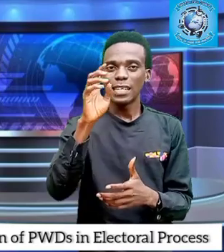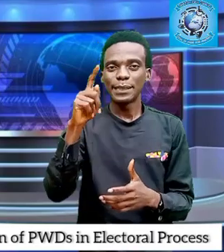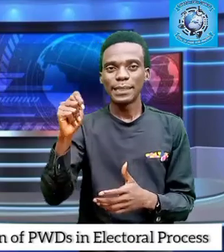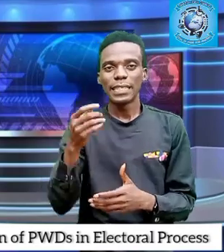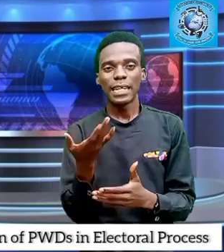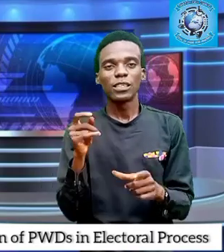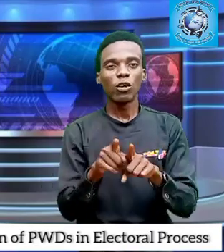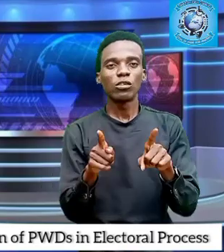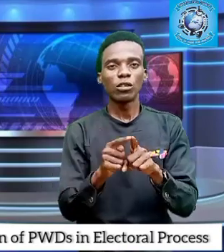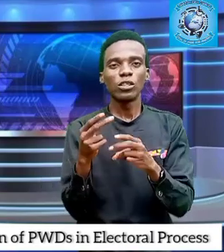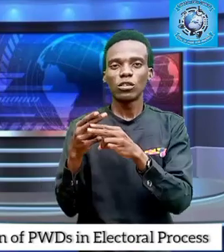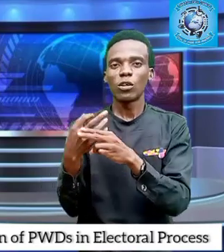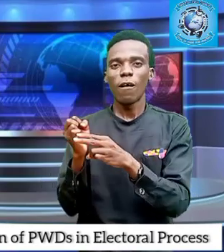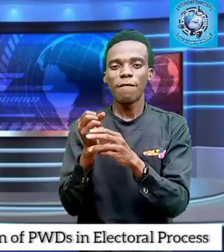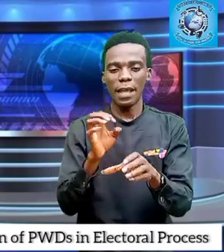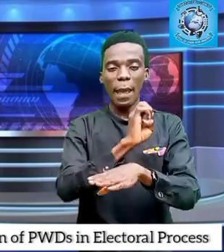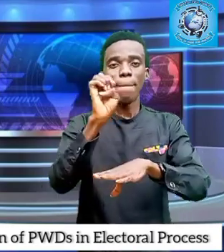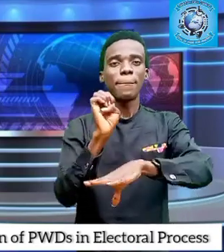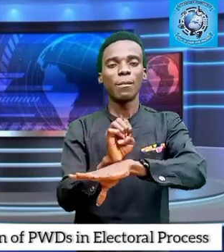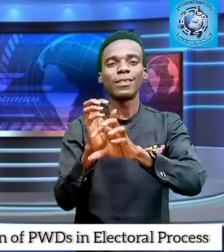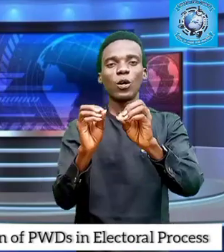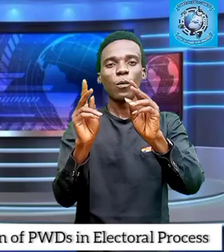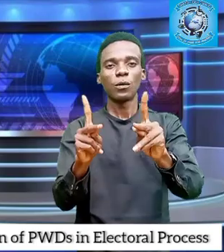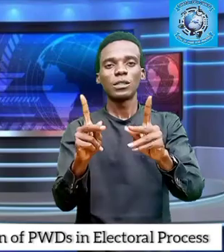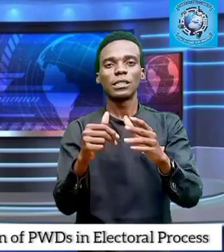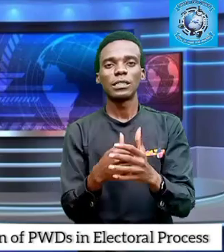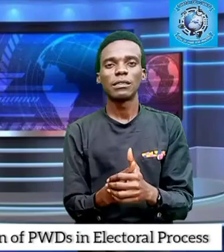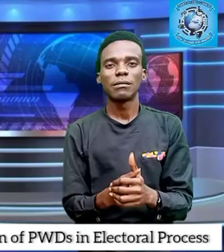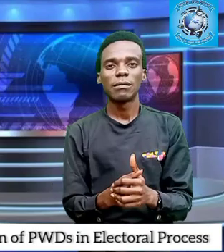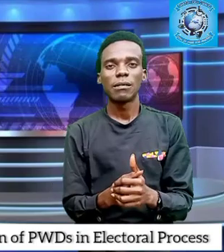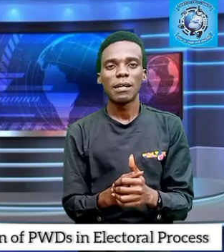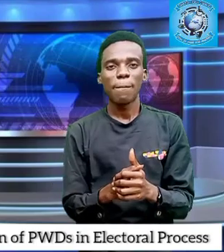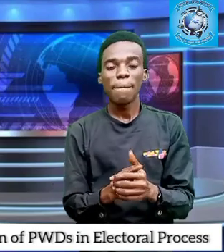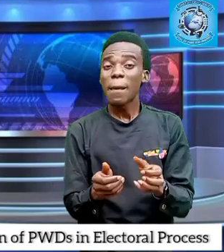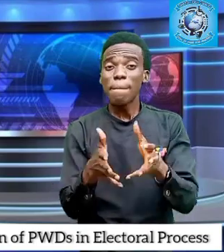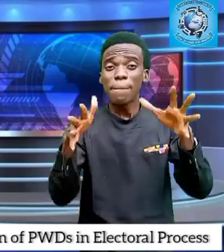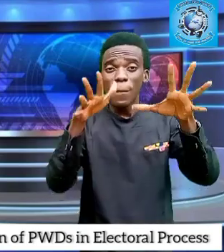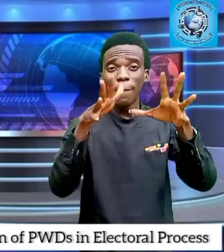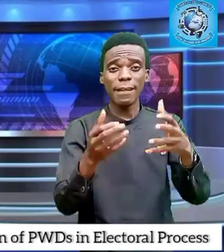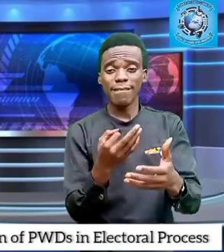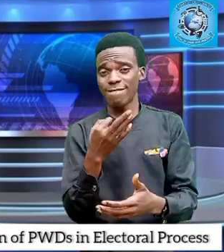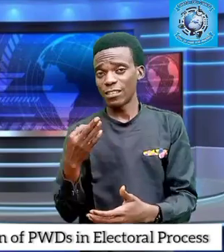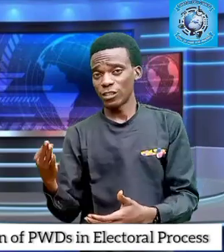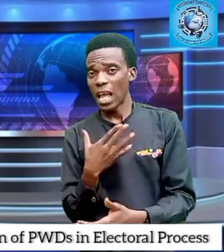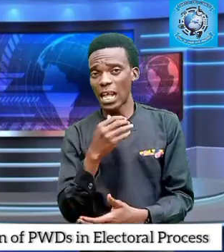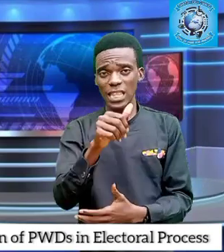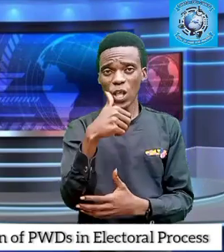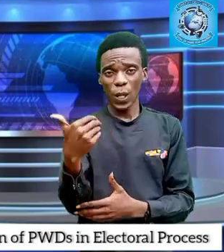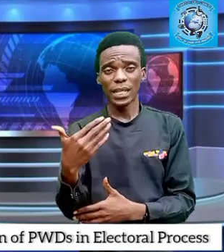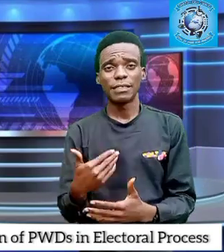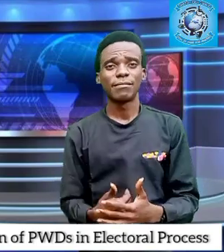shortage of employment opportunities. Public infrastructure, and others.